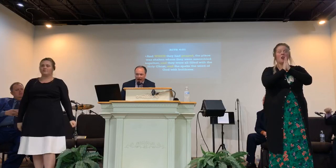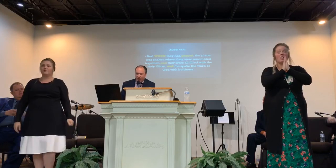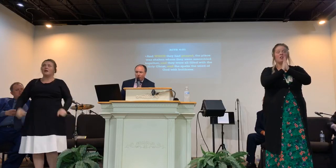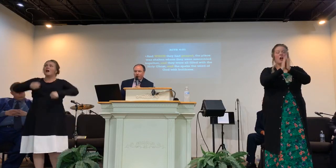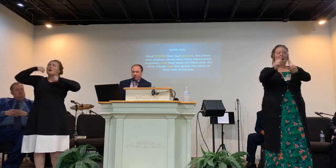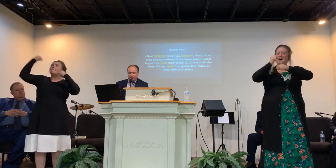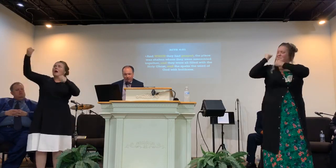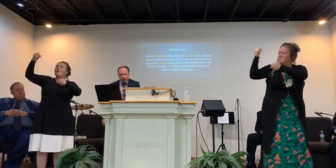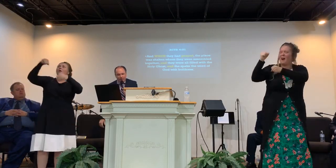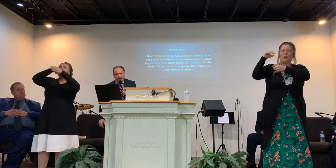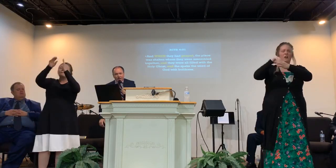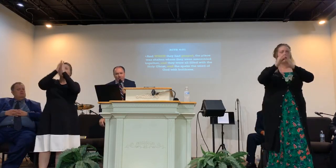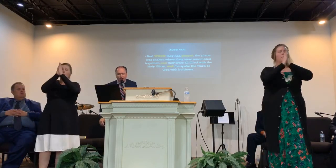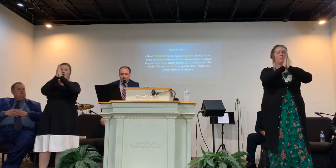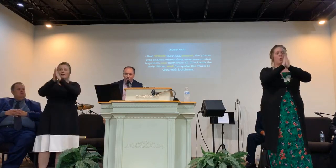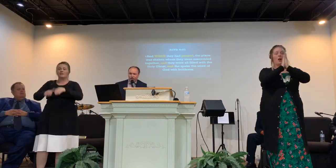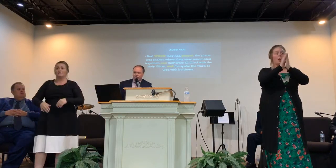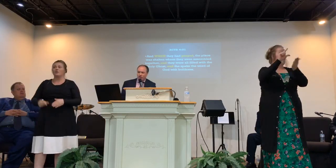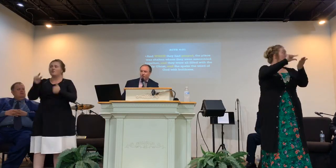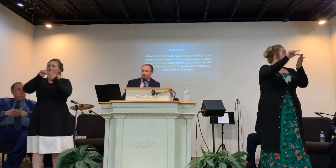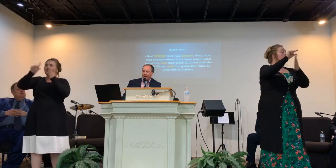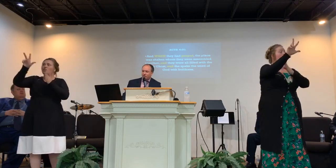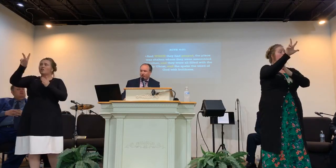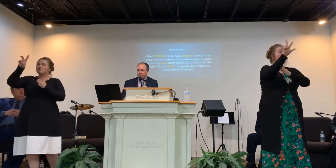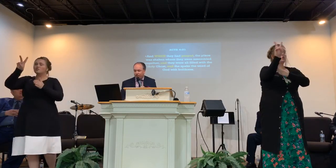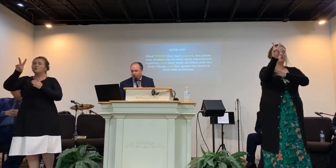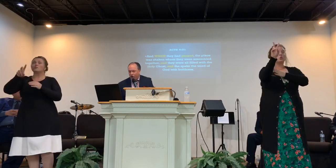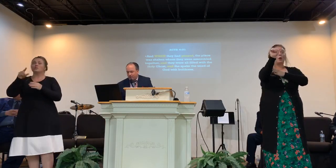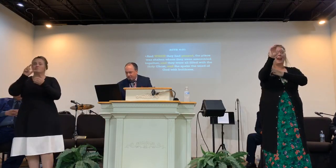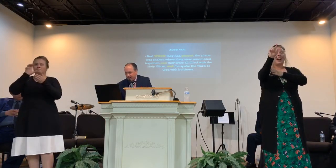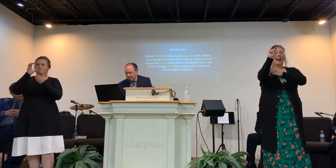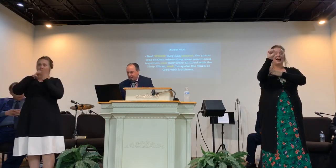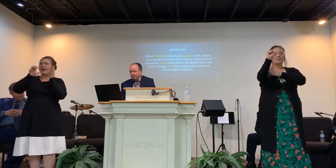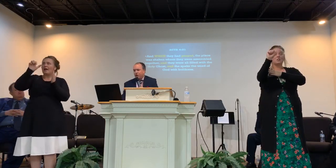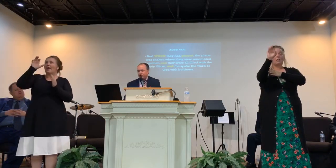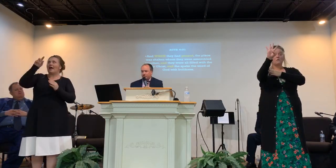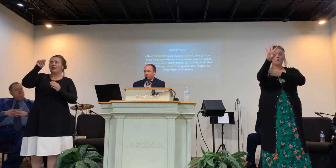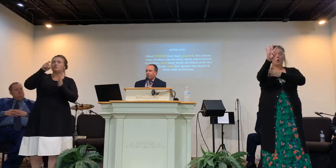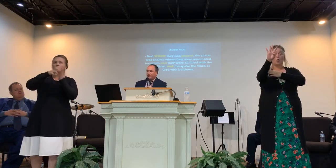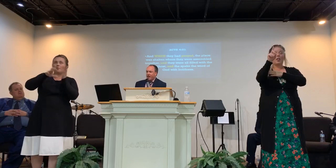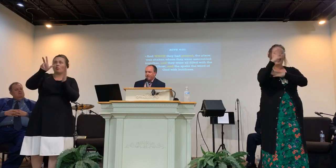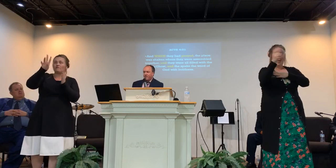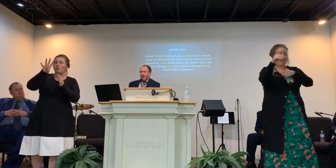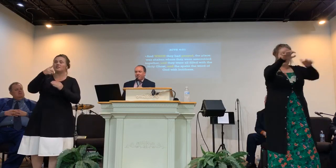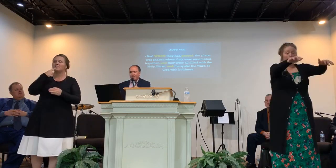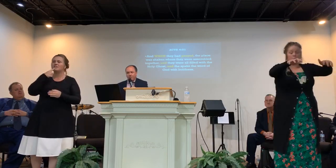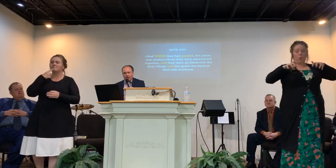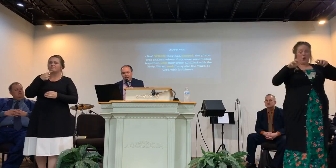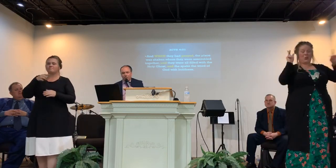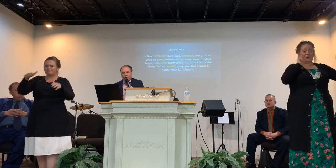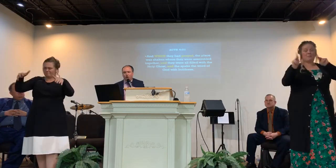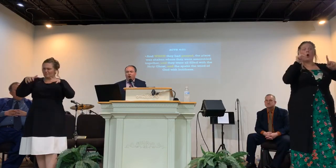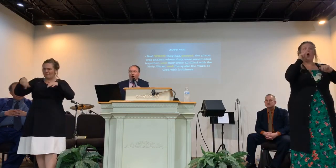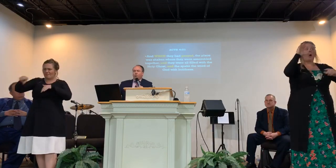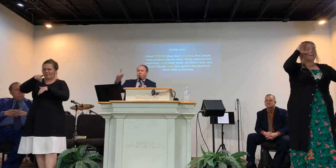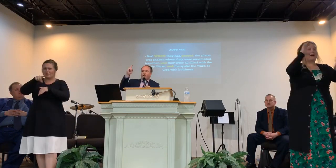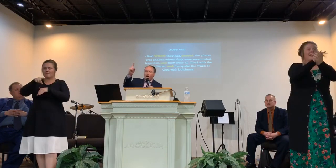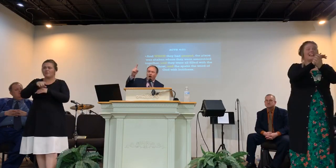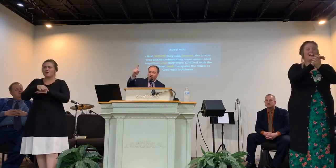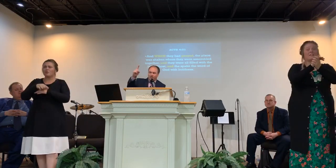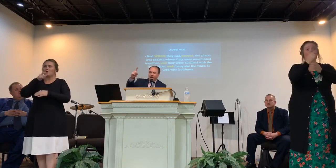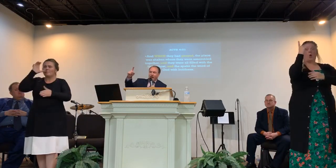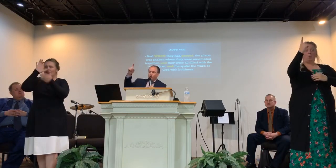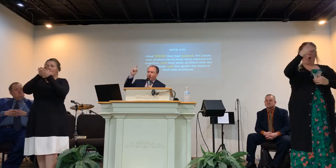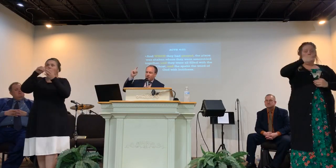There's power in prayer. Verse 32 of Acts chapter 4 says, and the multitude of them that believed were of